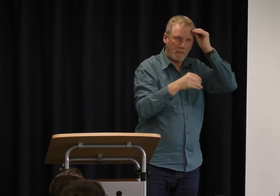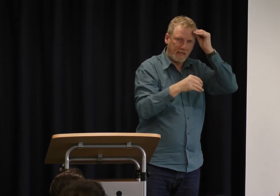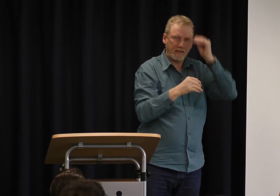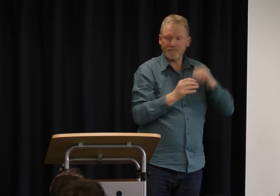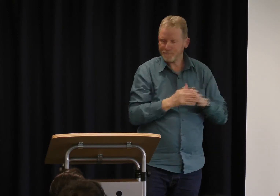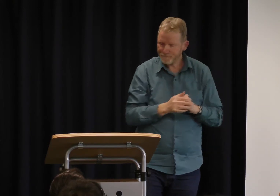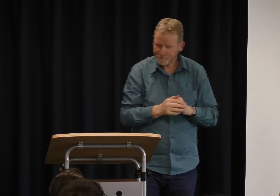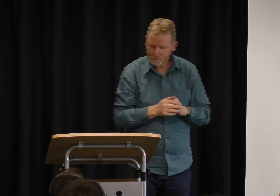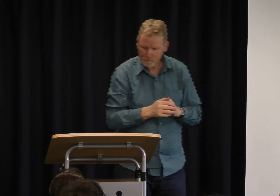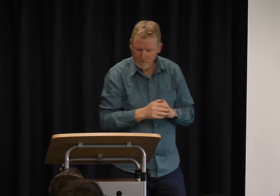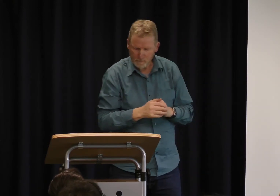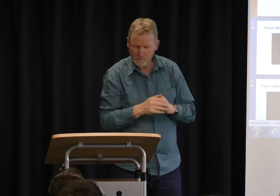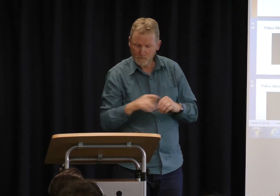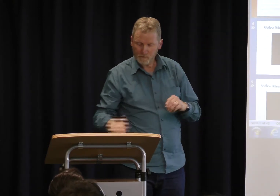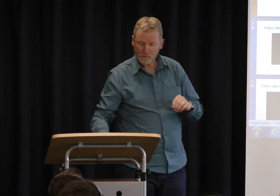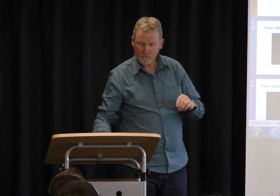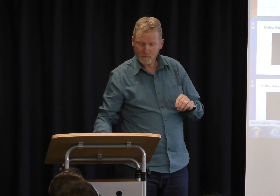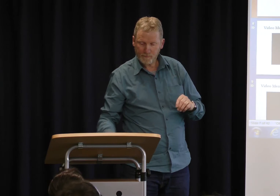in 1982 with a group of committee members.